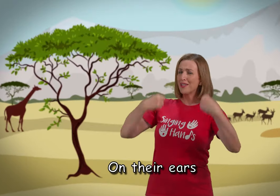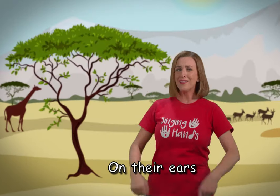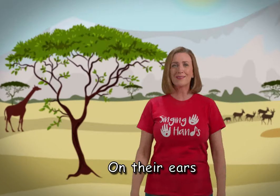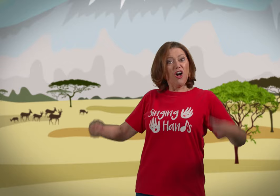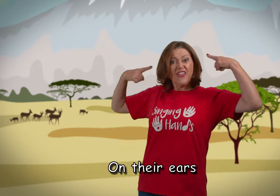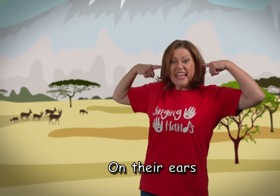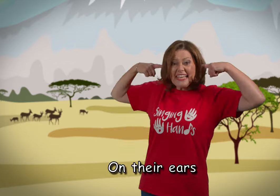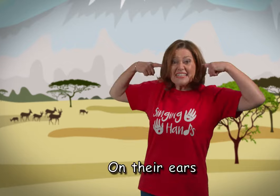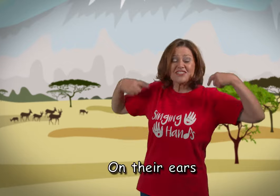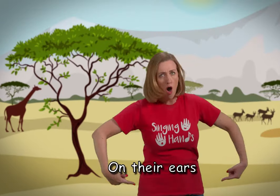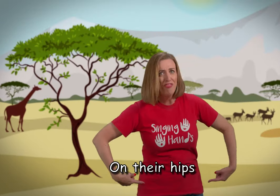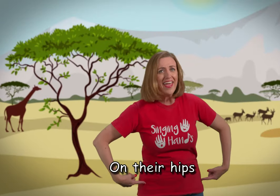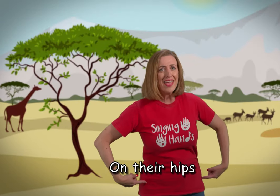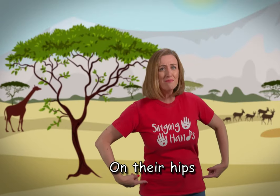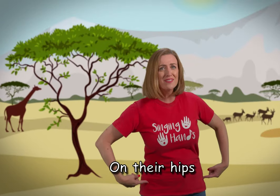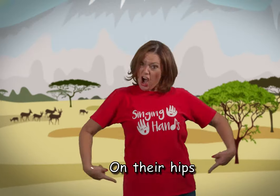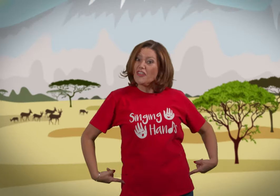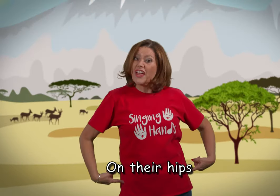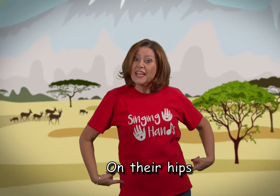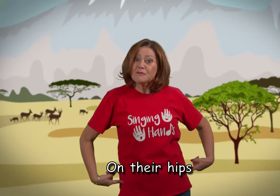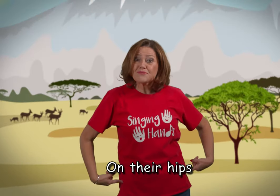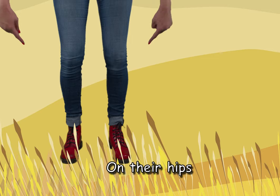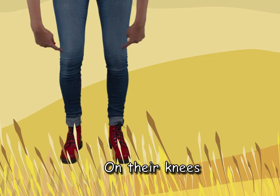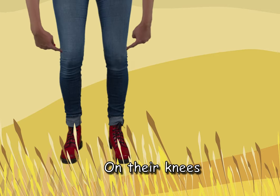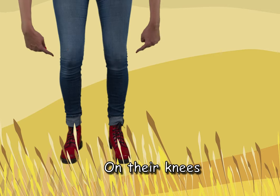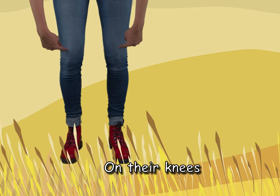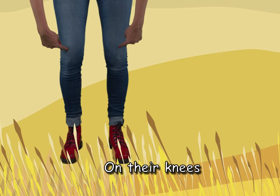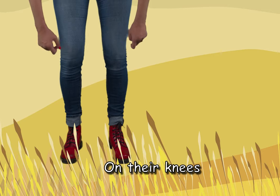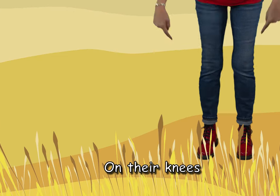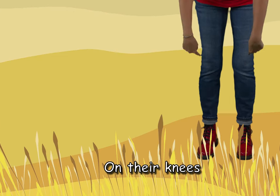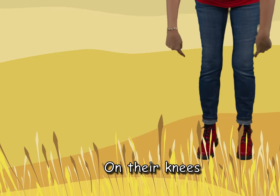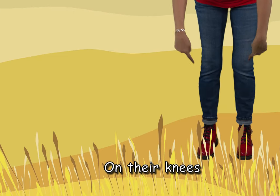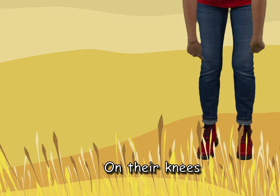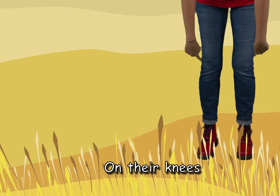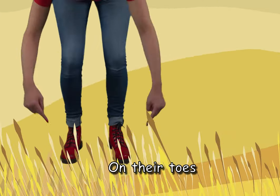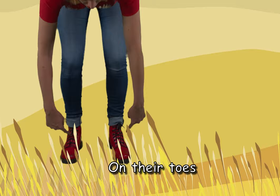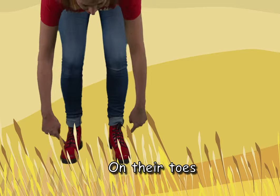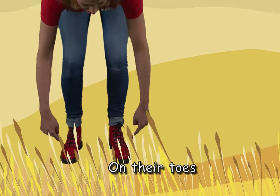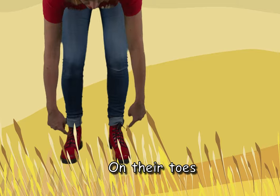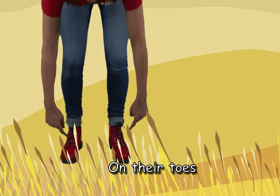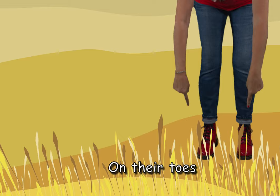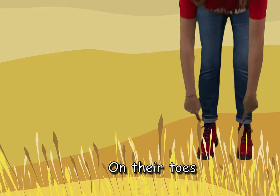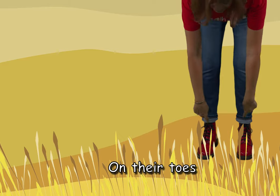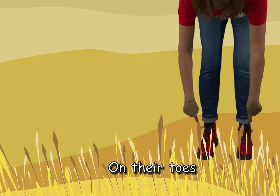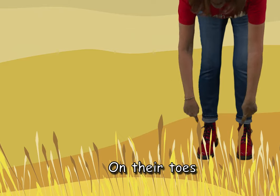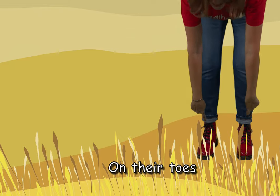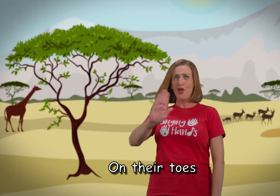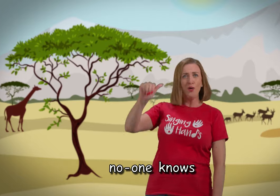toes, no